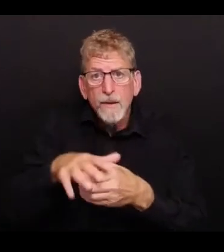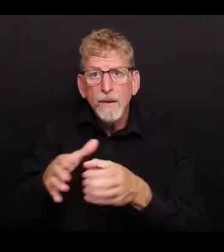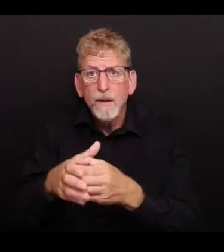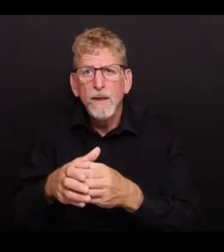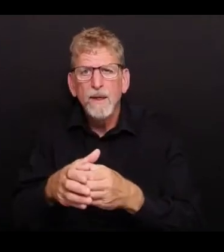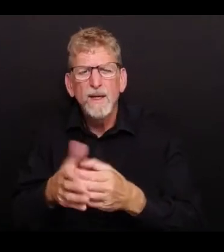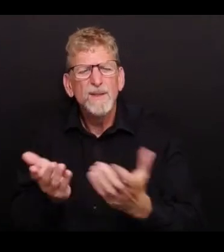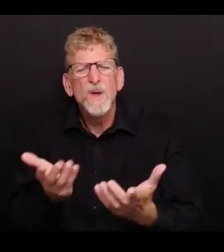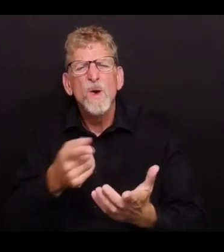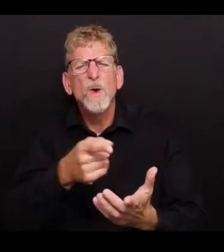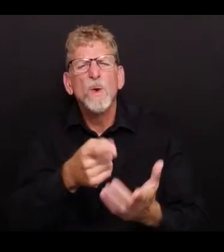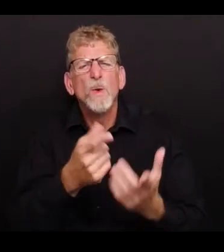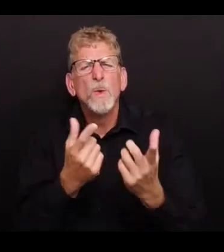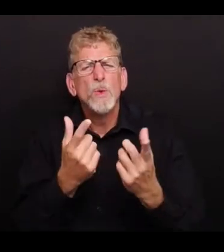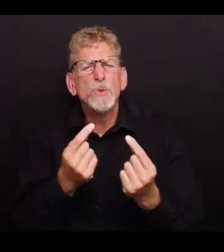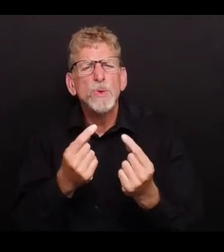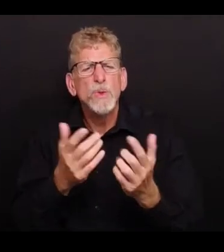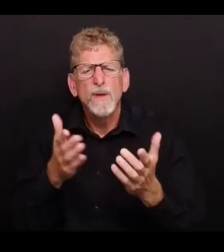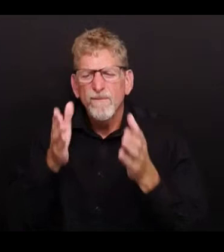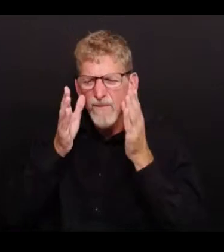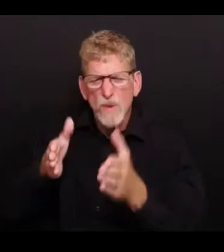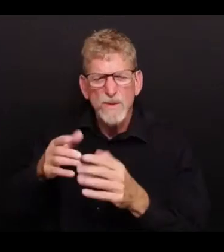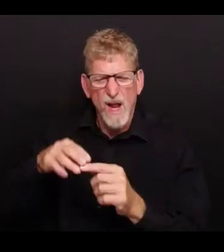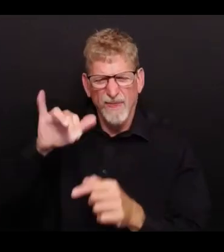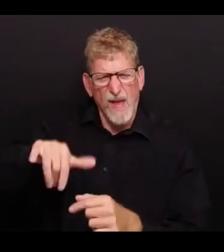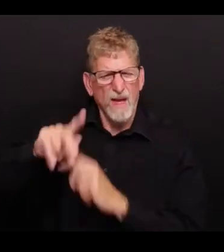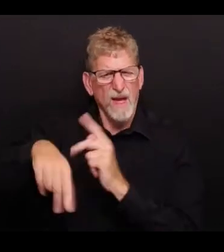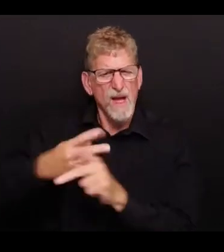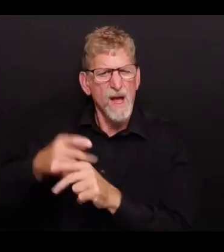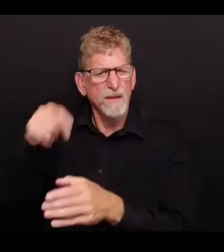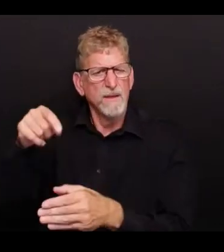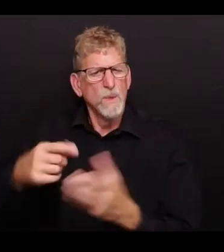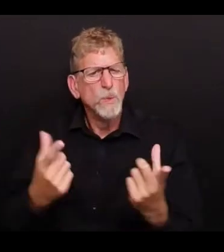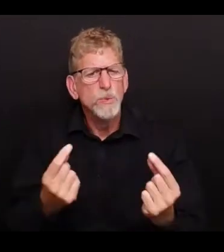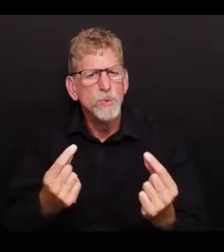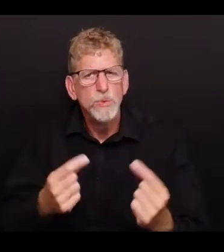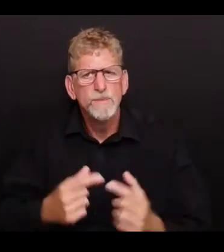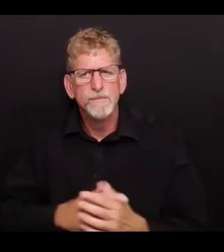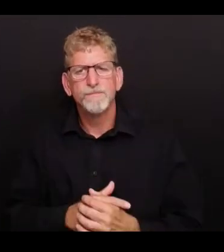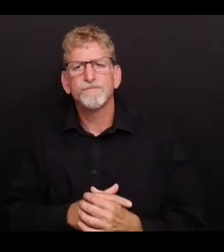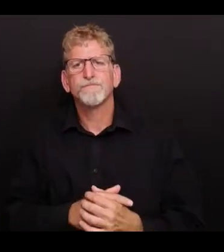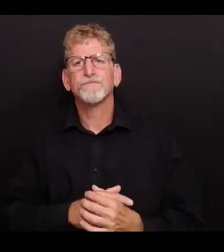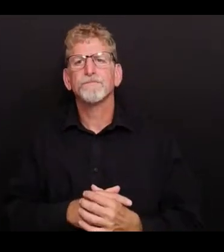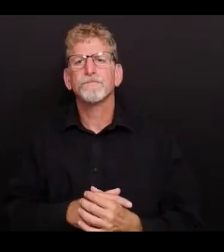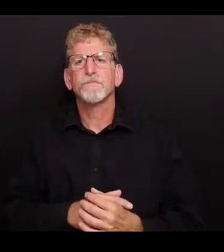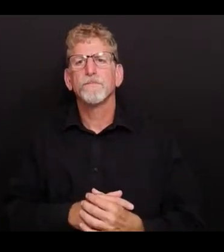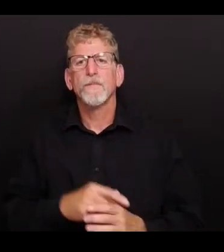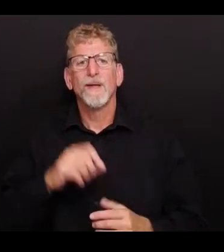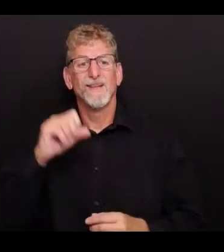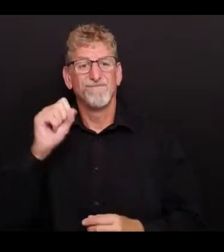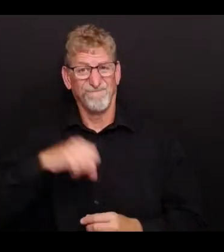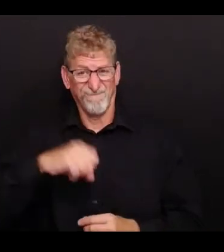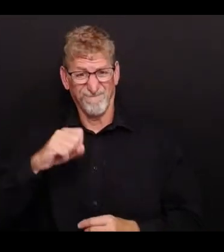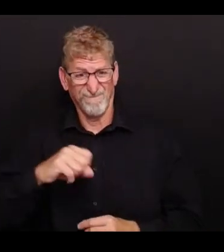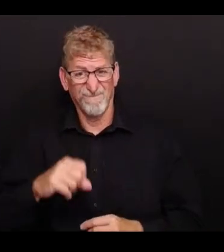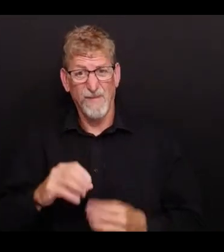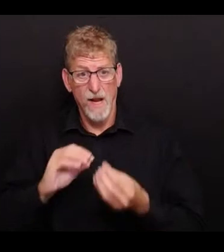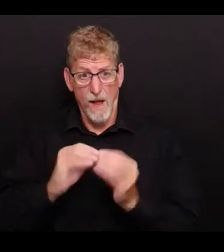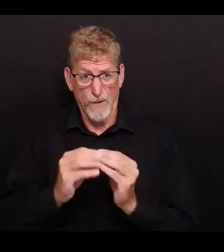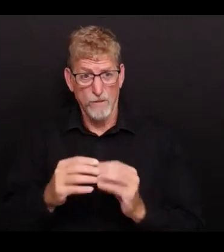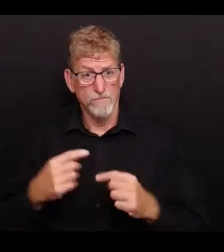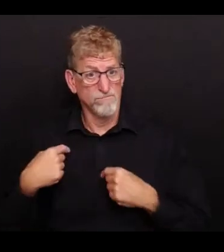attention there? Yeah, it's definitely just kind of the rate of increase in the number of cases and the number